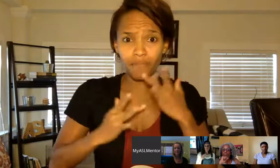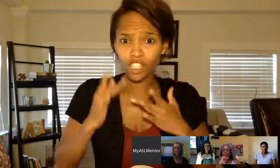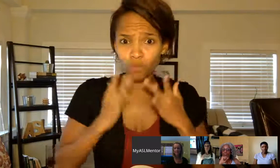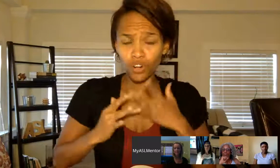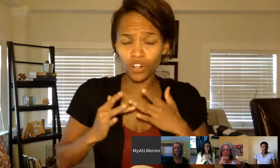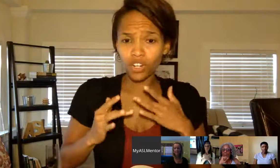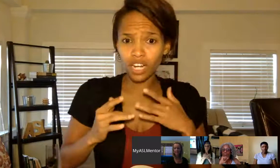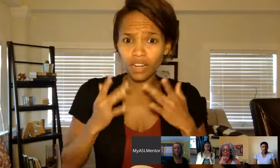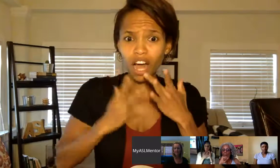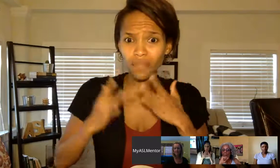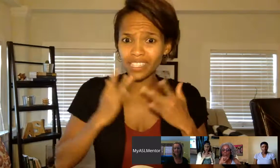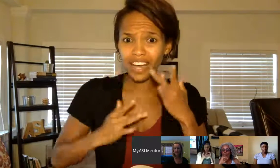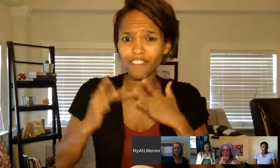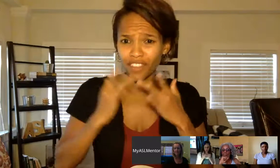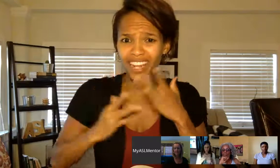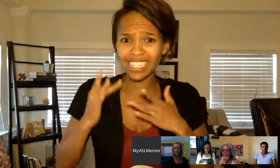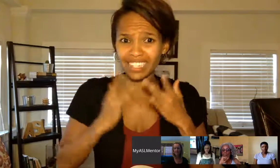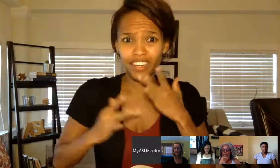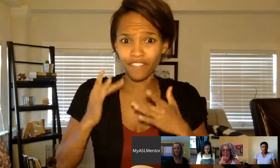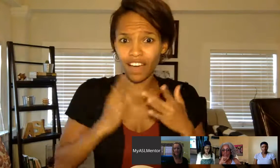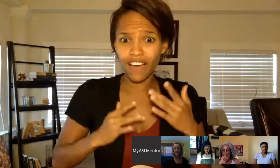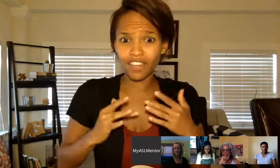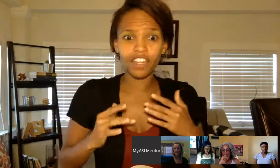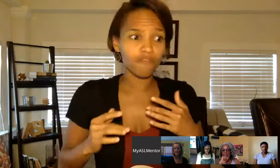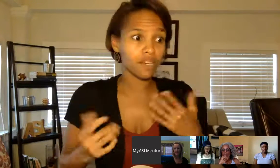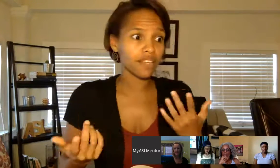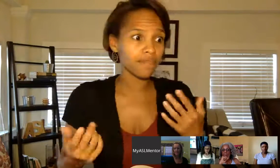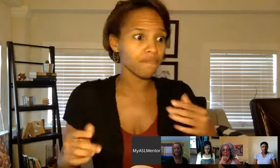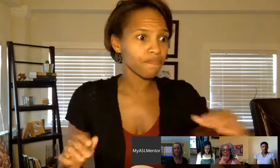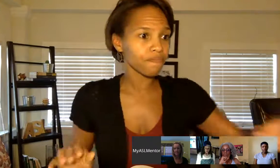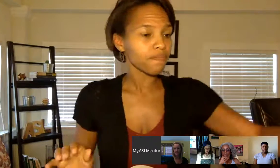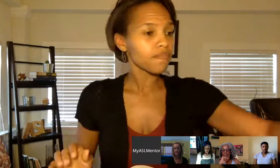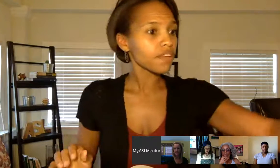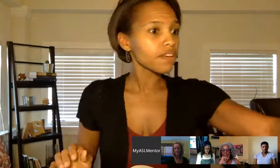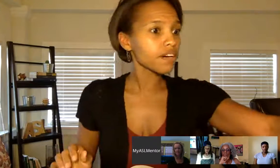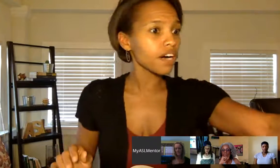definitely a much more common sign for that idea of not having enough money.